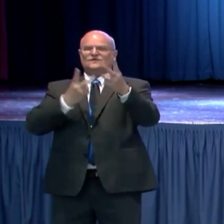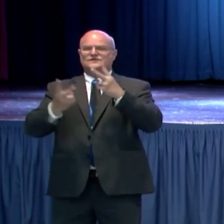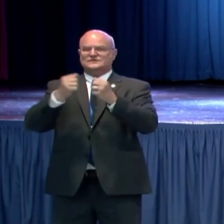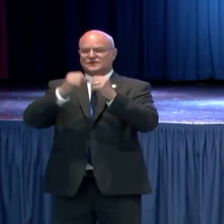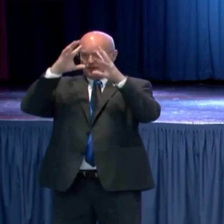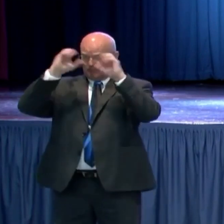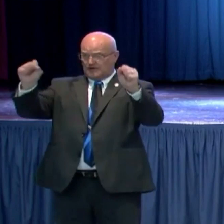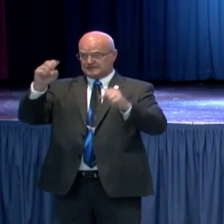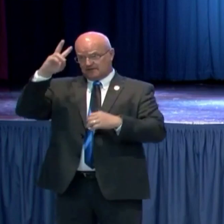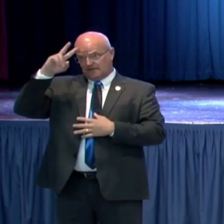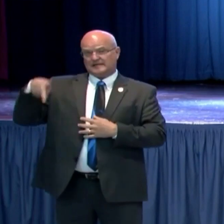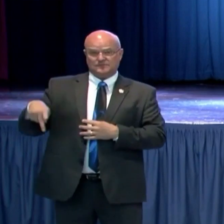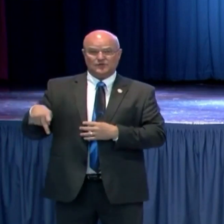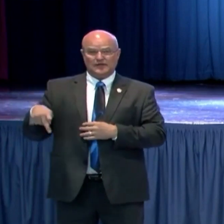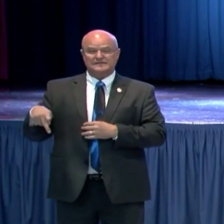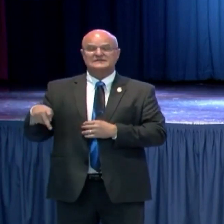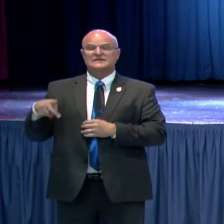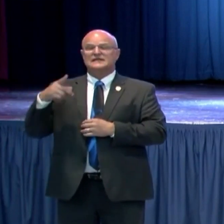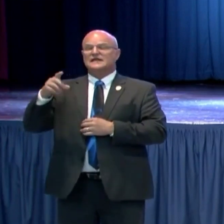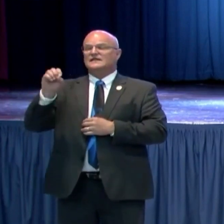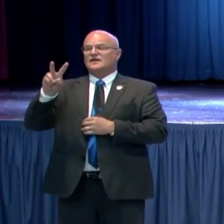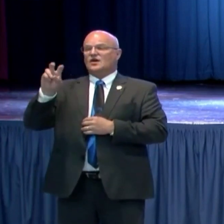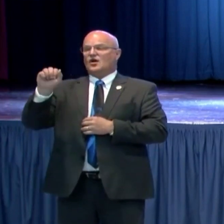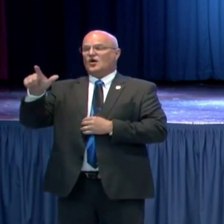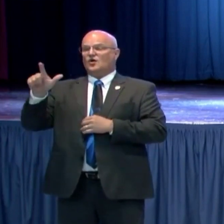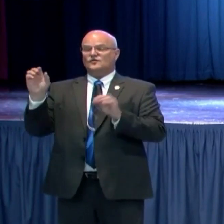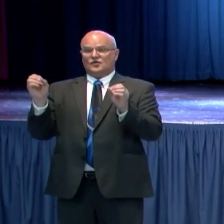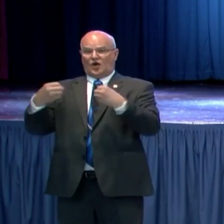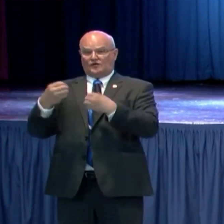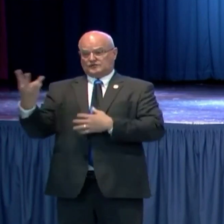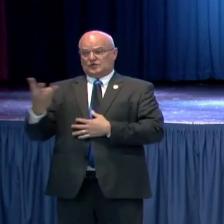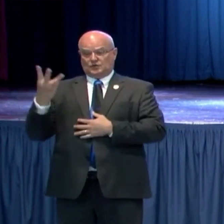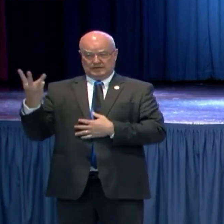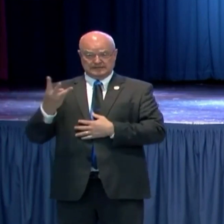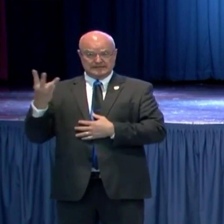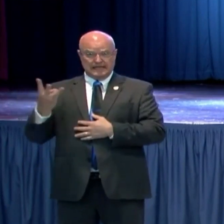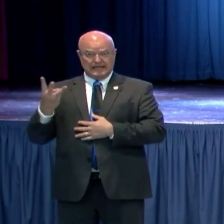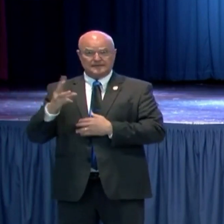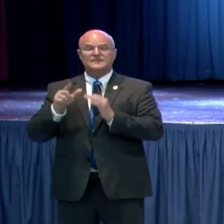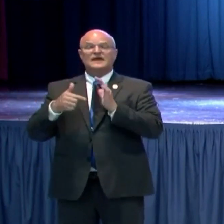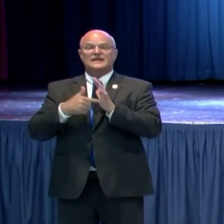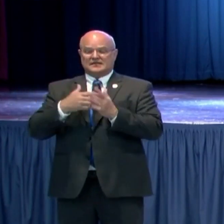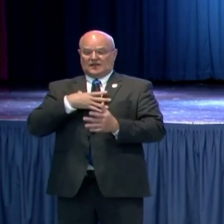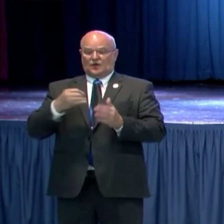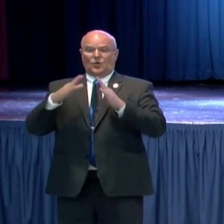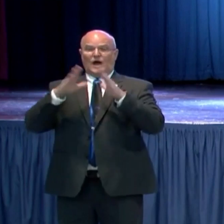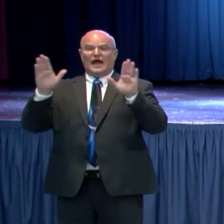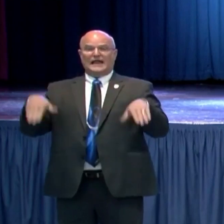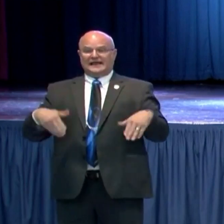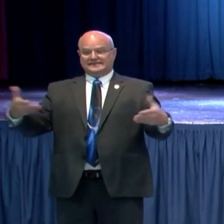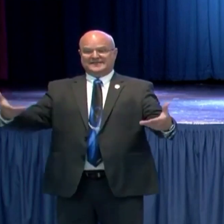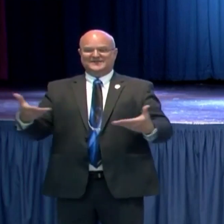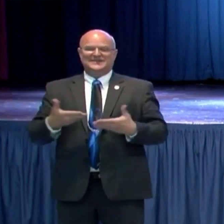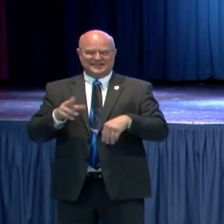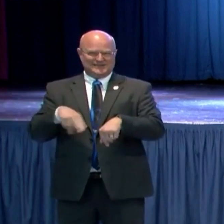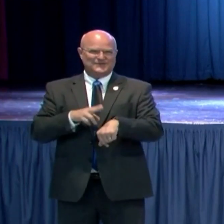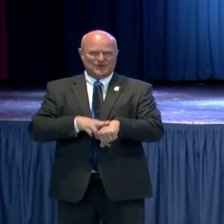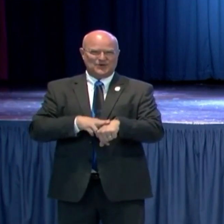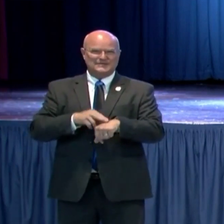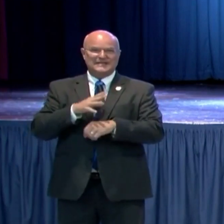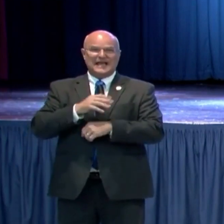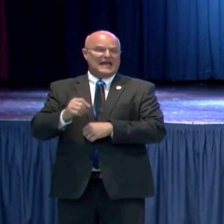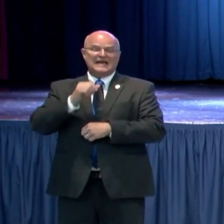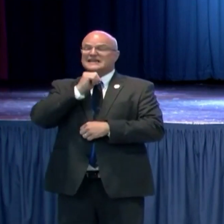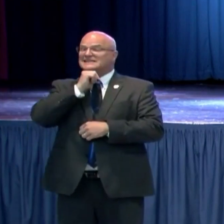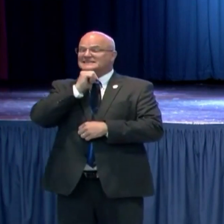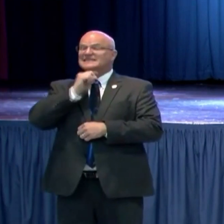Vice President in the Oval Office Wednesday. This is at the White House's invitation, of course, and